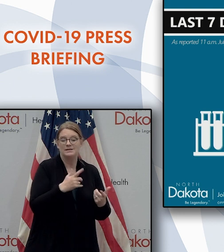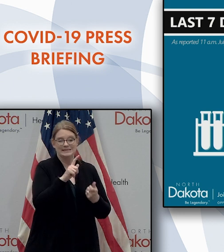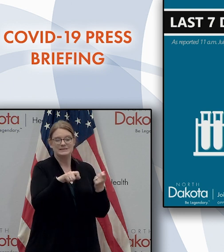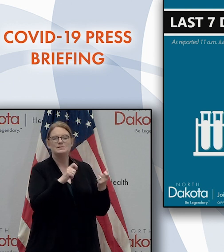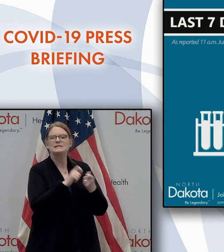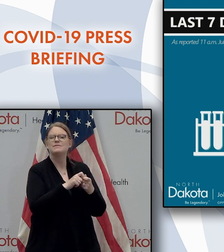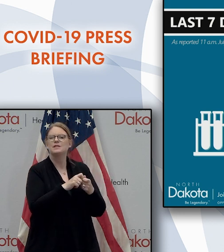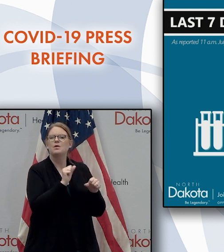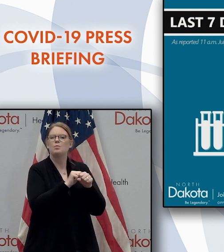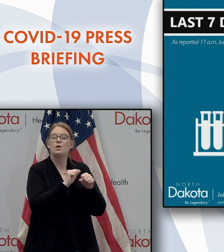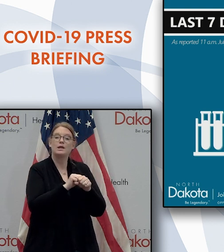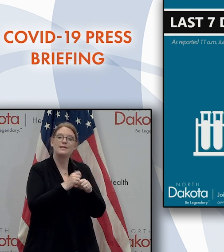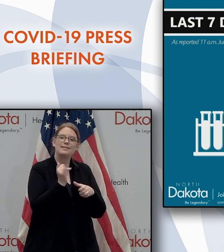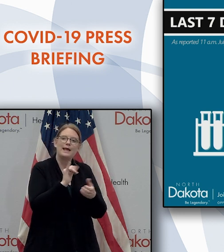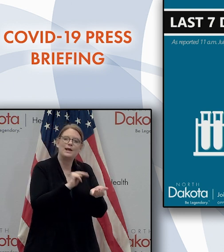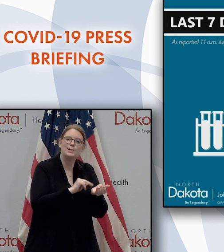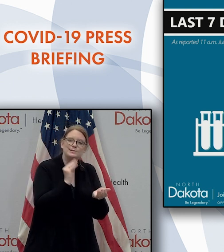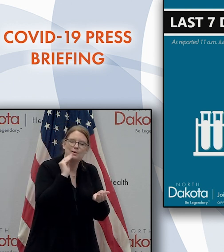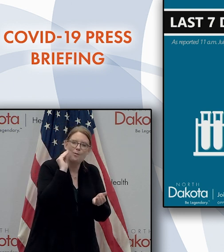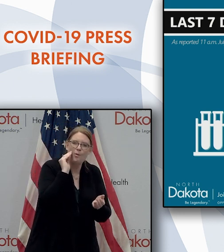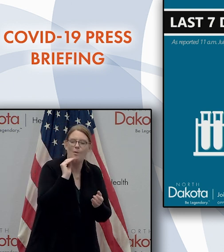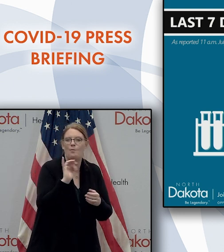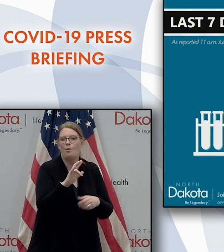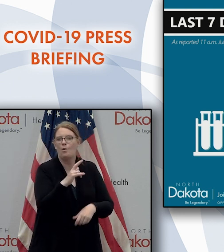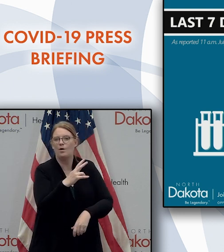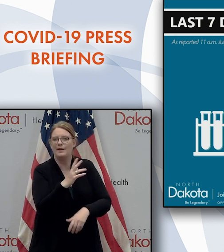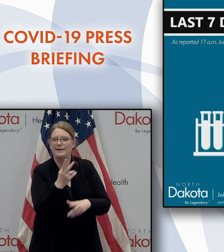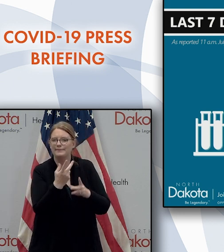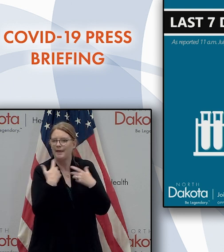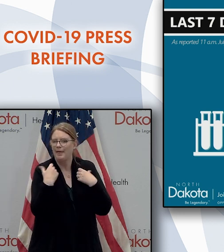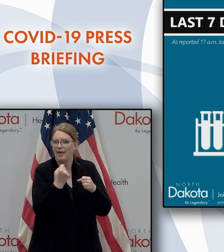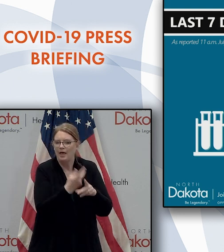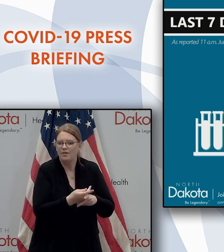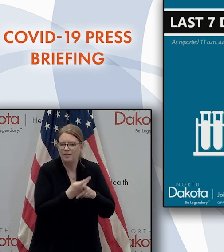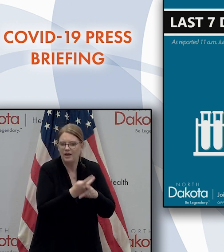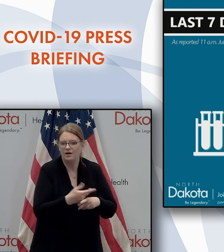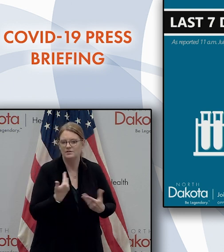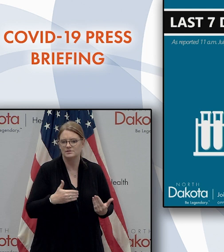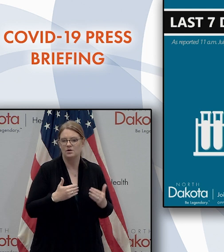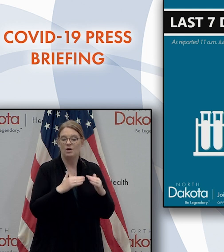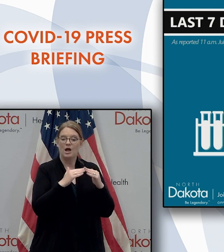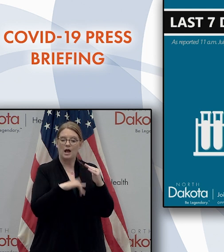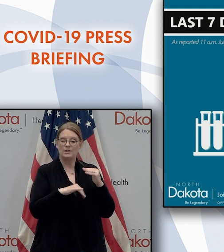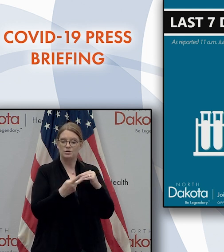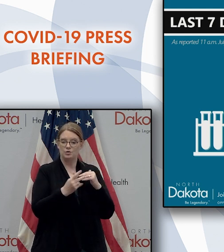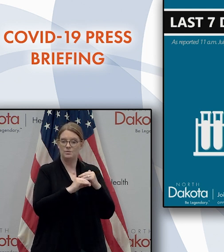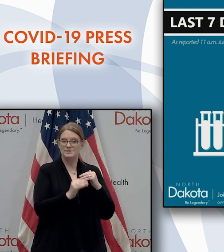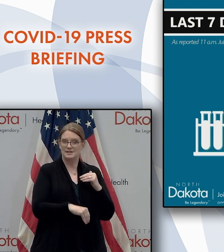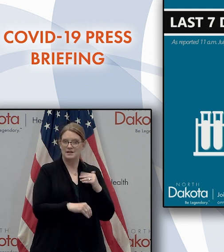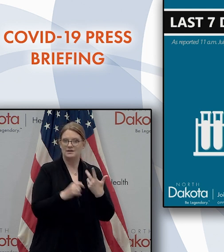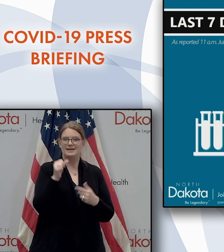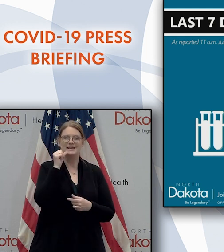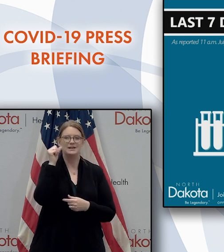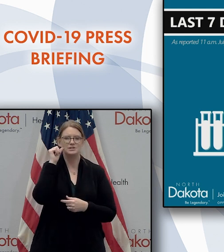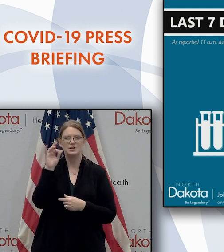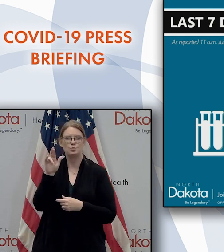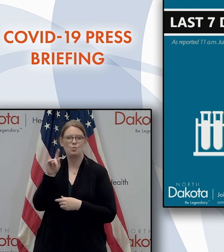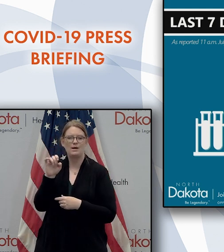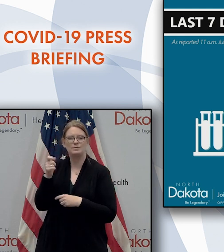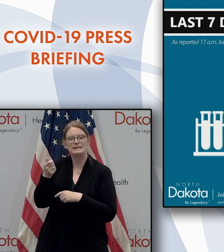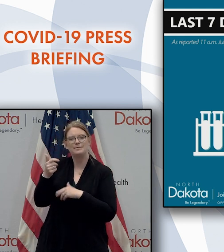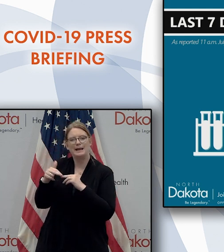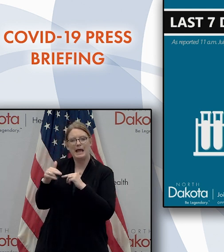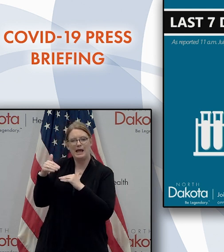they're in healthcare or long-term care, but only 1.9% of those in the last week, so under 2%. Yesterday's rate was up slightly from that,